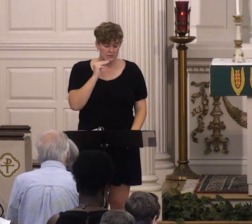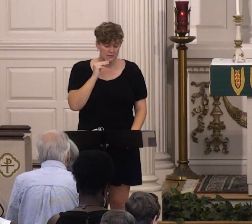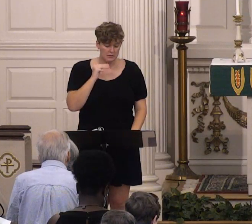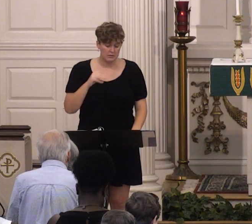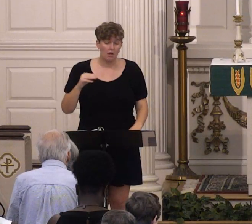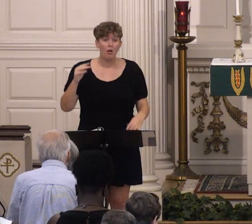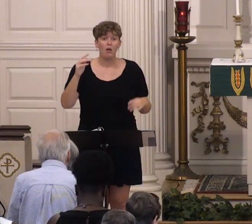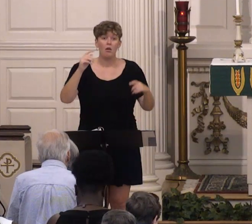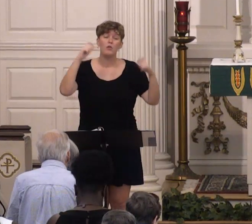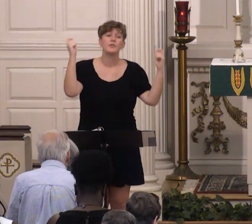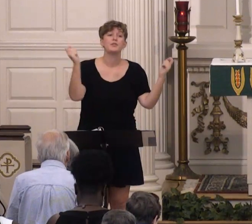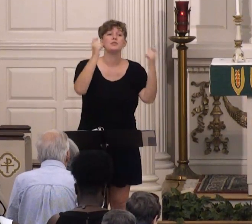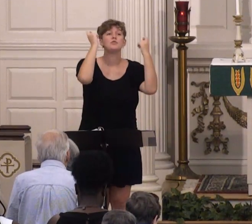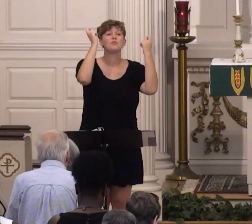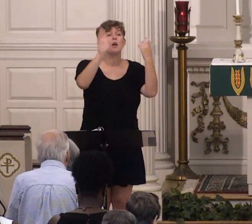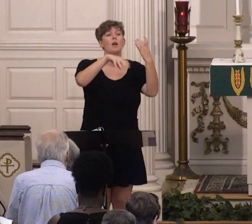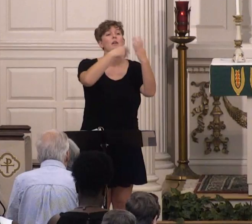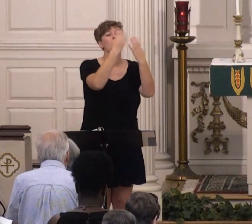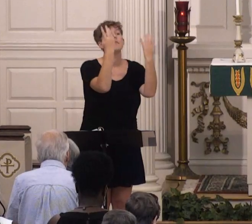Maria,